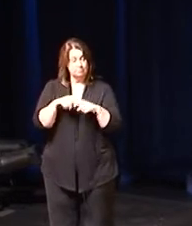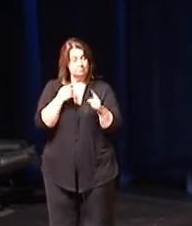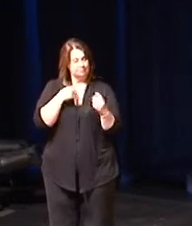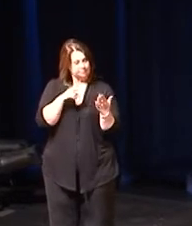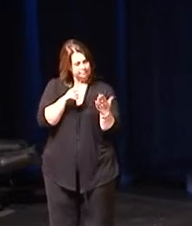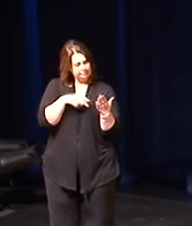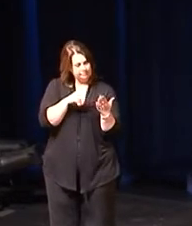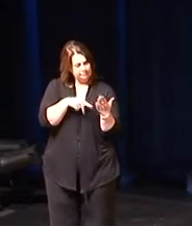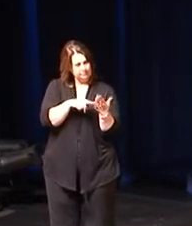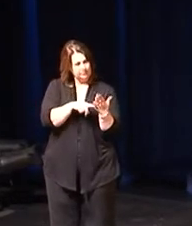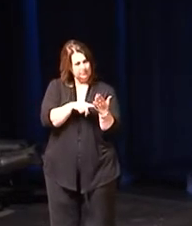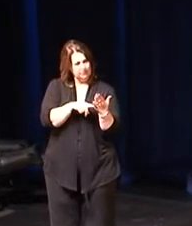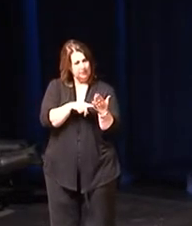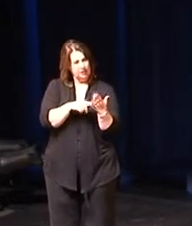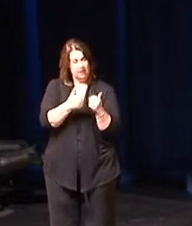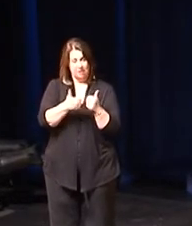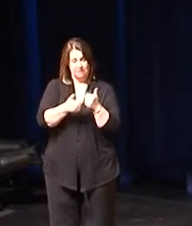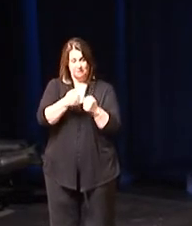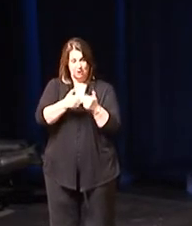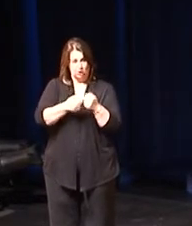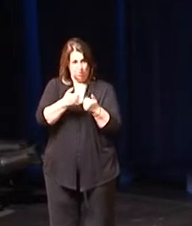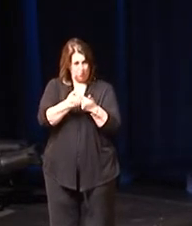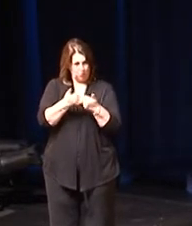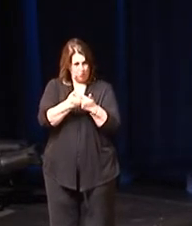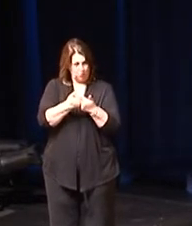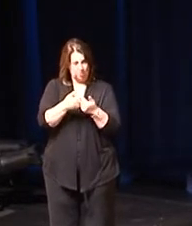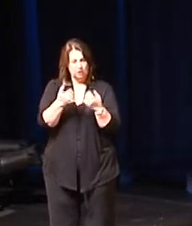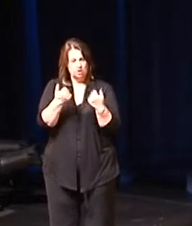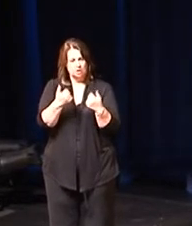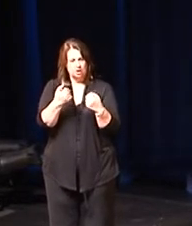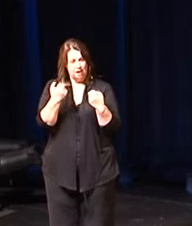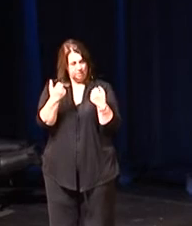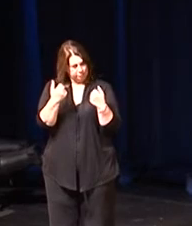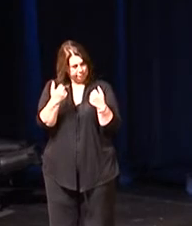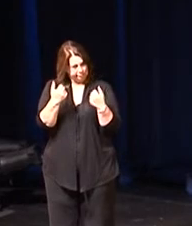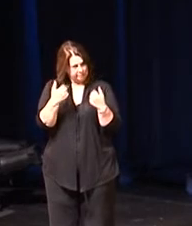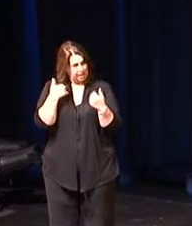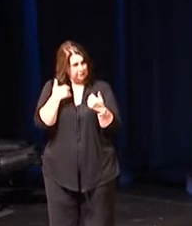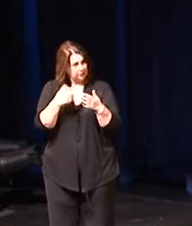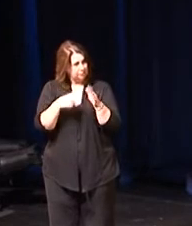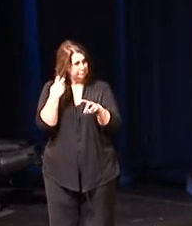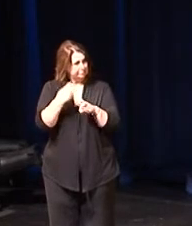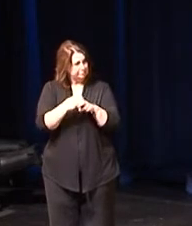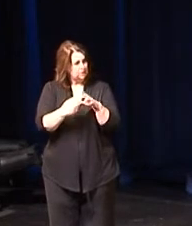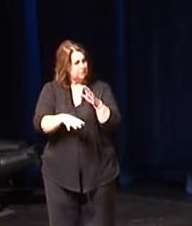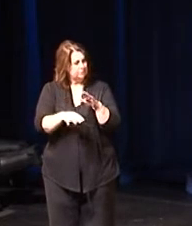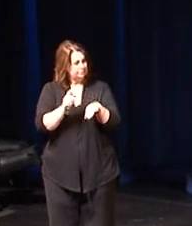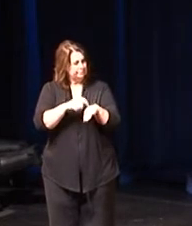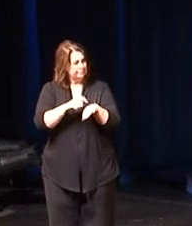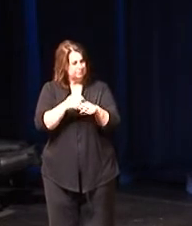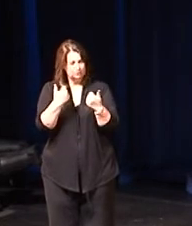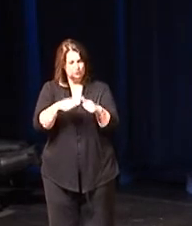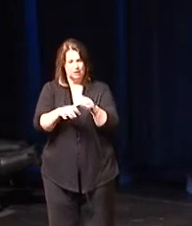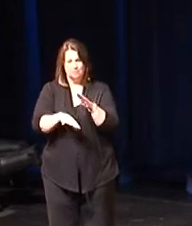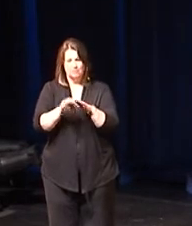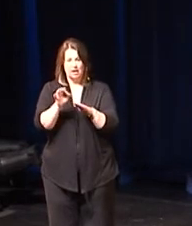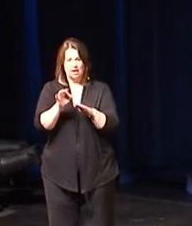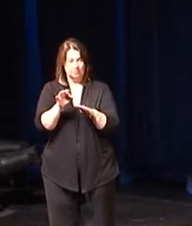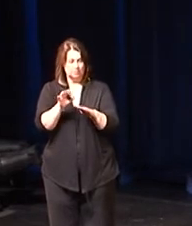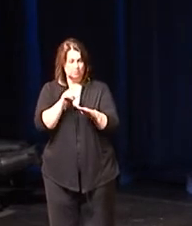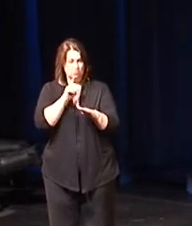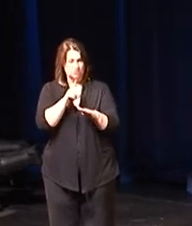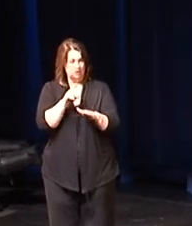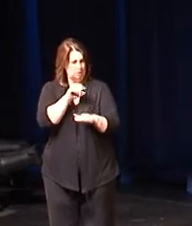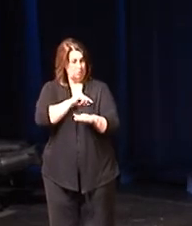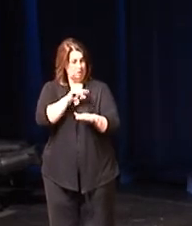that the video game companies are having a hard time finding qualified programmers. You know, because the thing is, to learn how to program games,